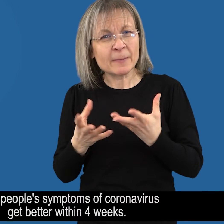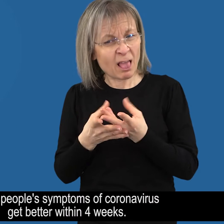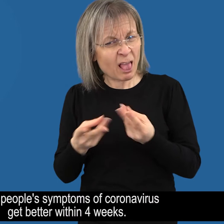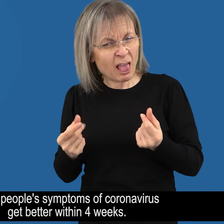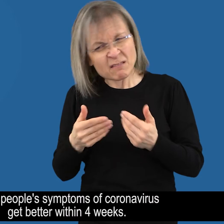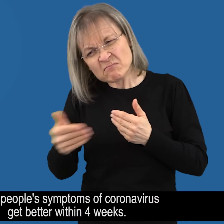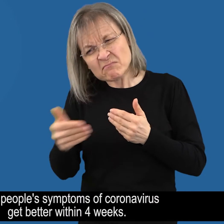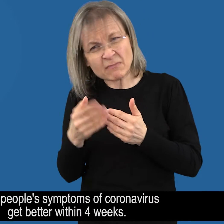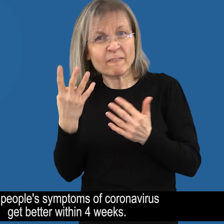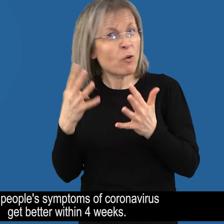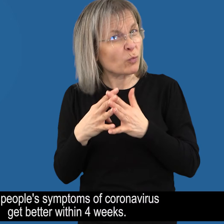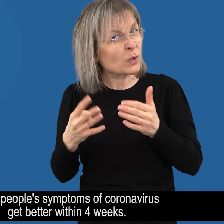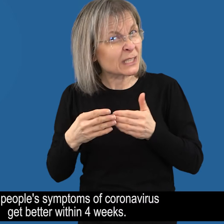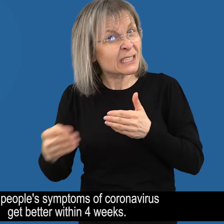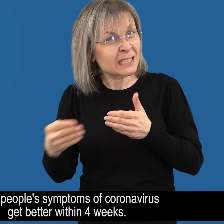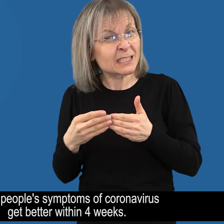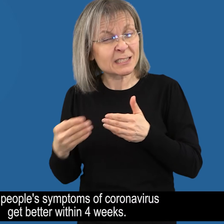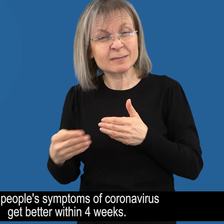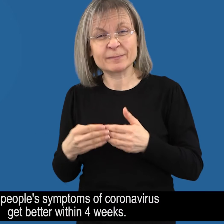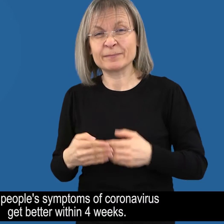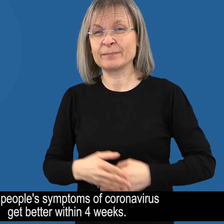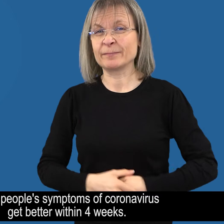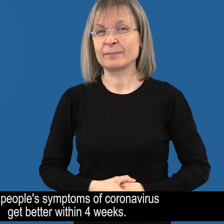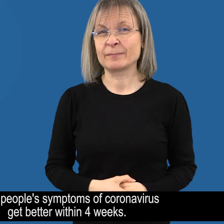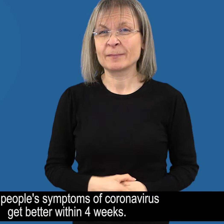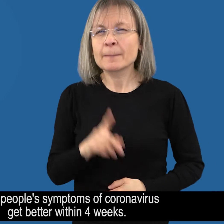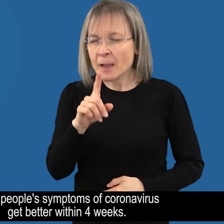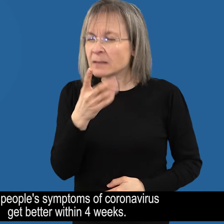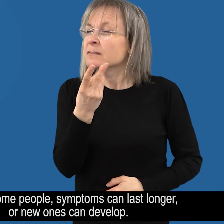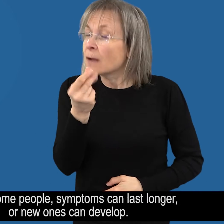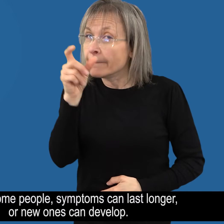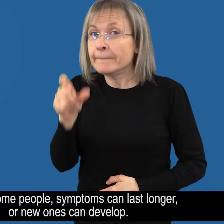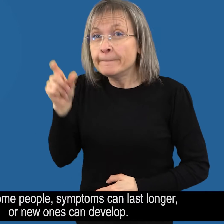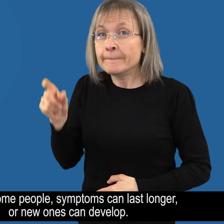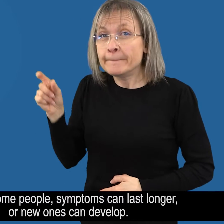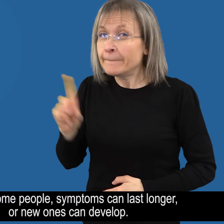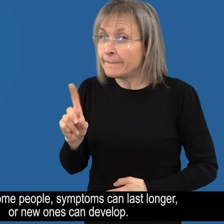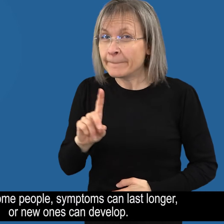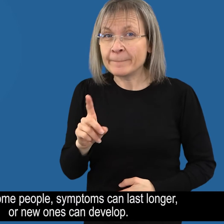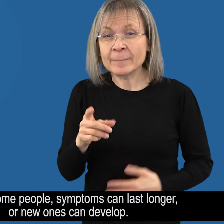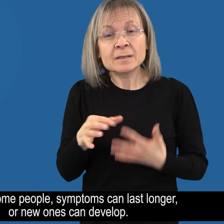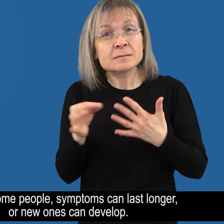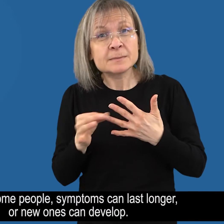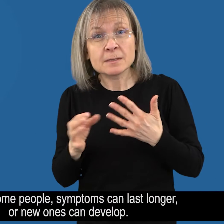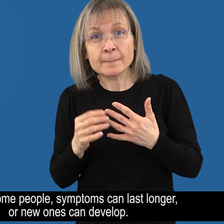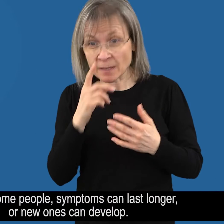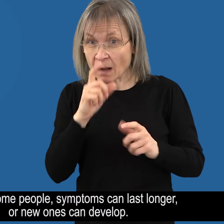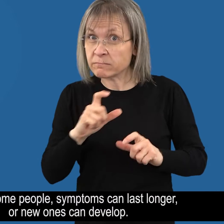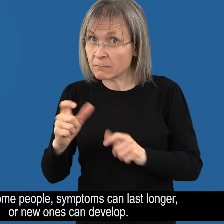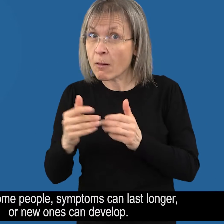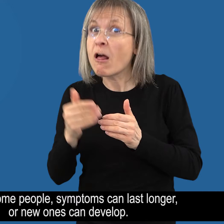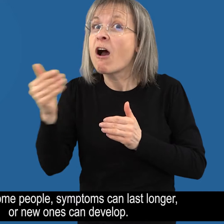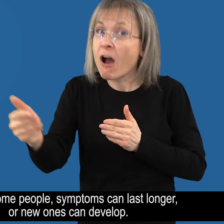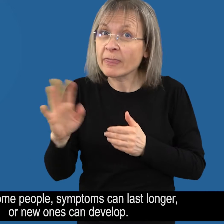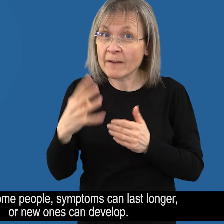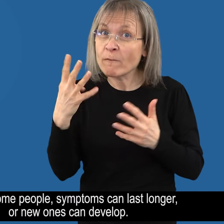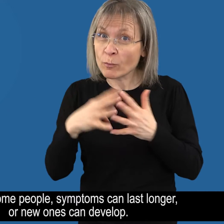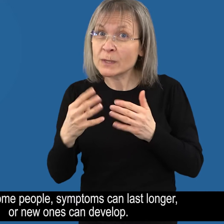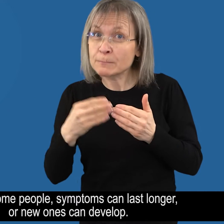Most people's symptoms of coronavirus get better within 4 weeks. But for some people, symptoms can last longer,